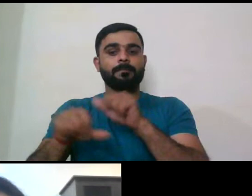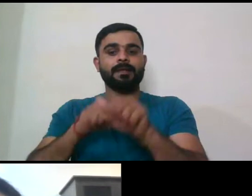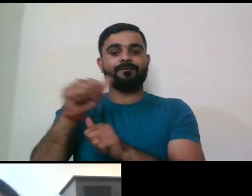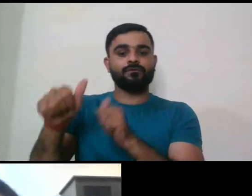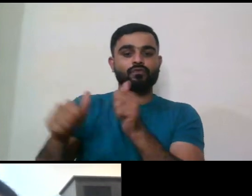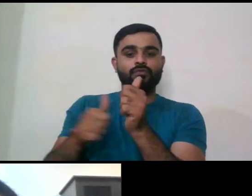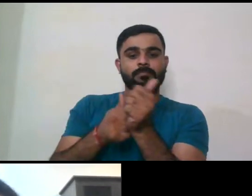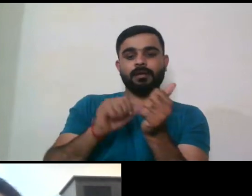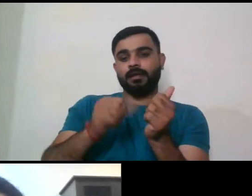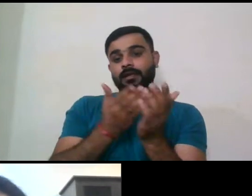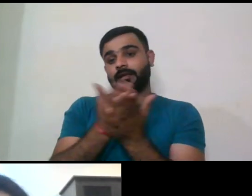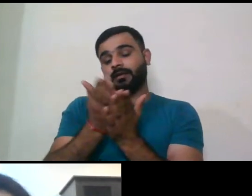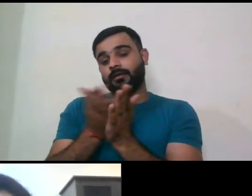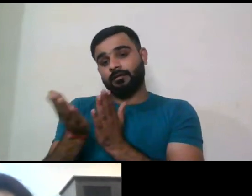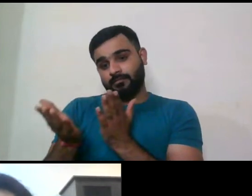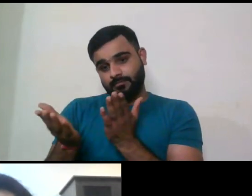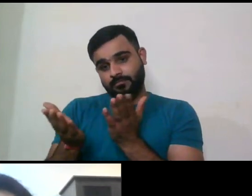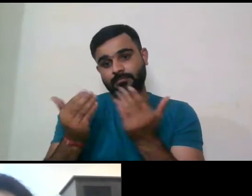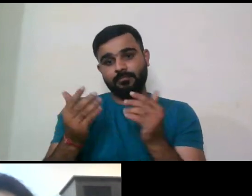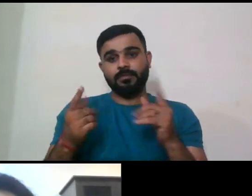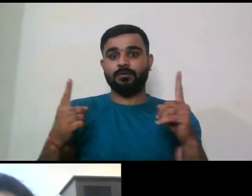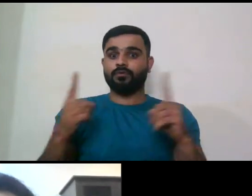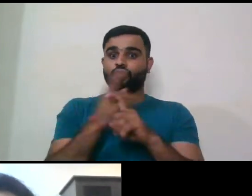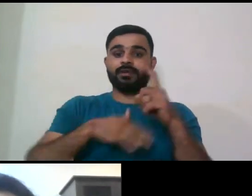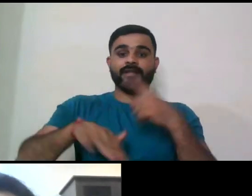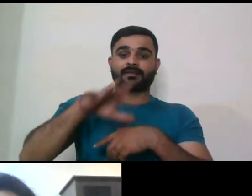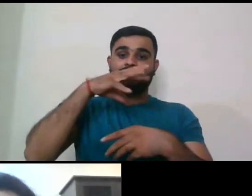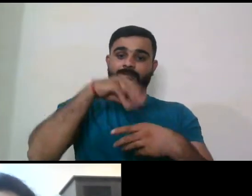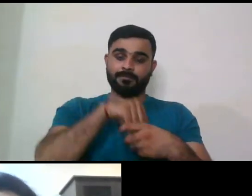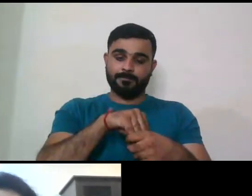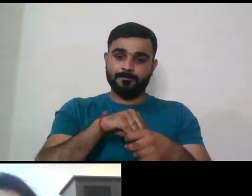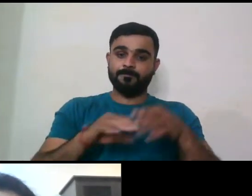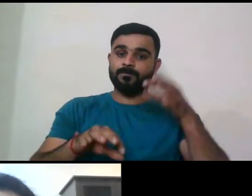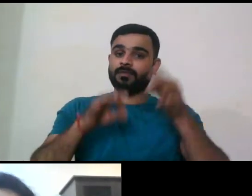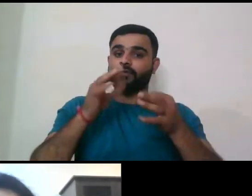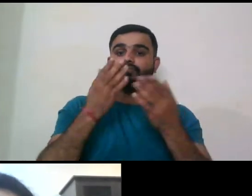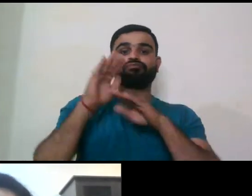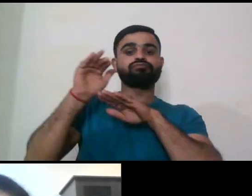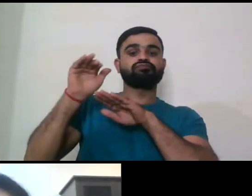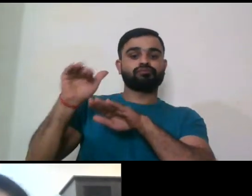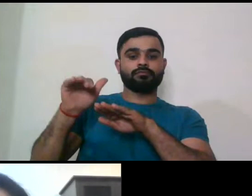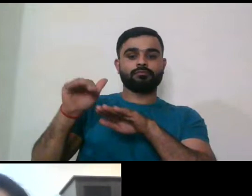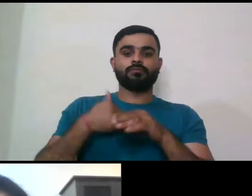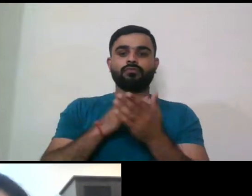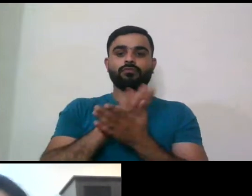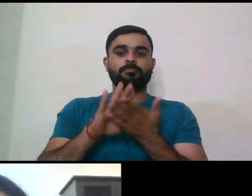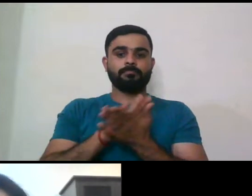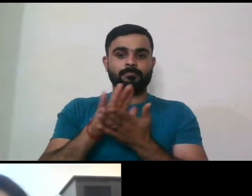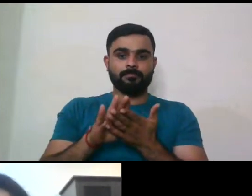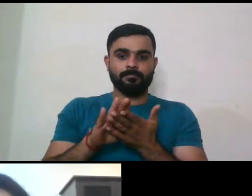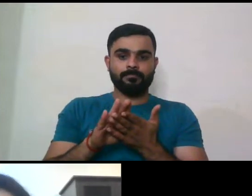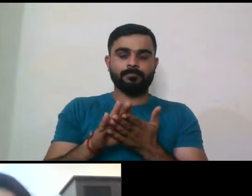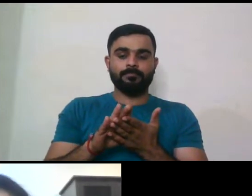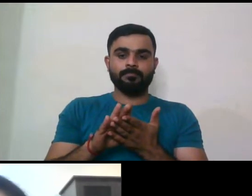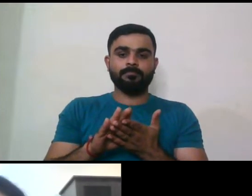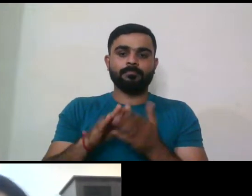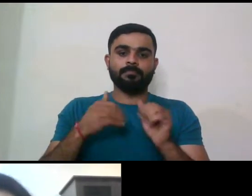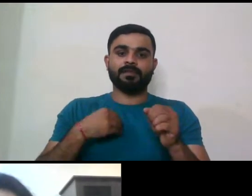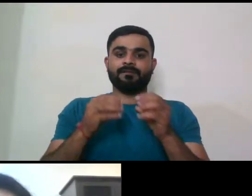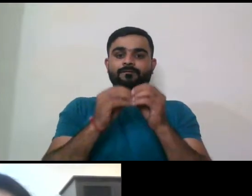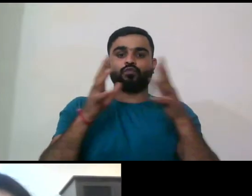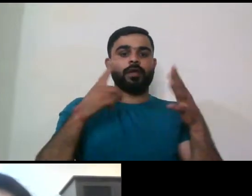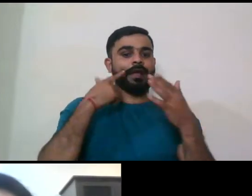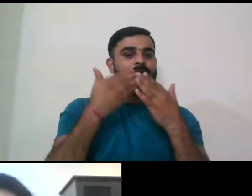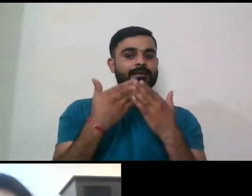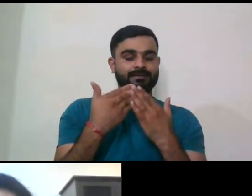There might be others who think that it's very crucial for judicial independence. So we have it's a large